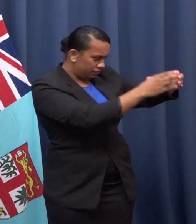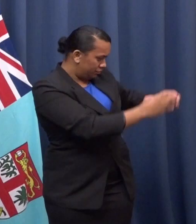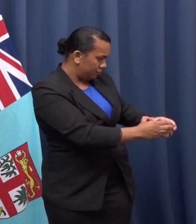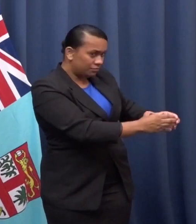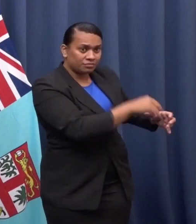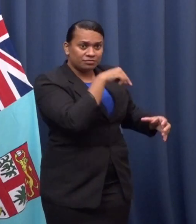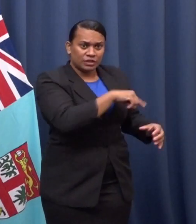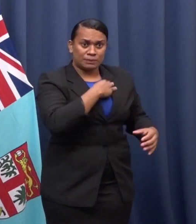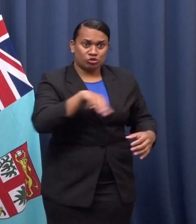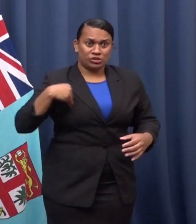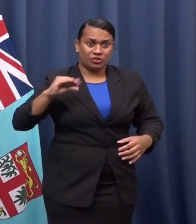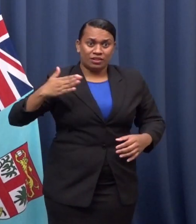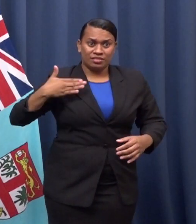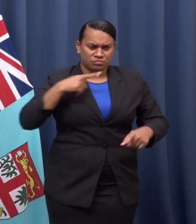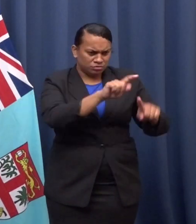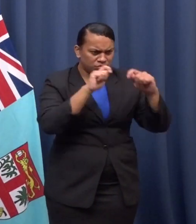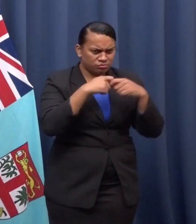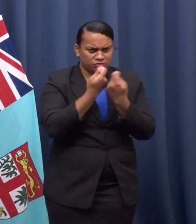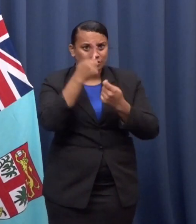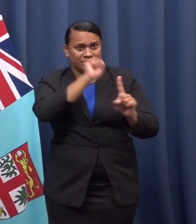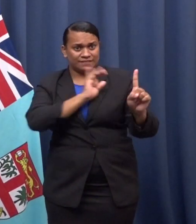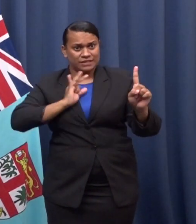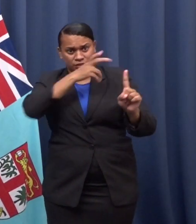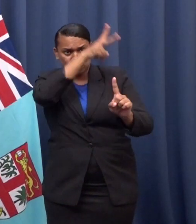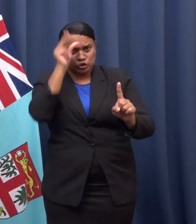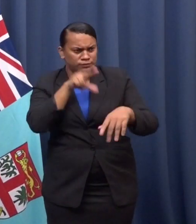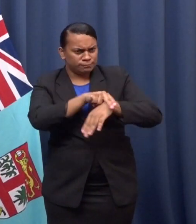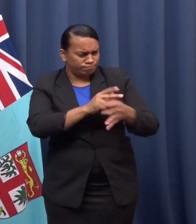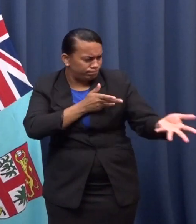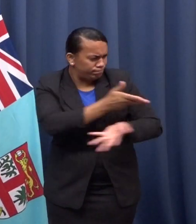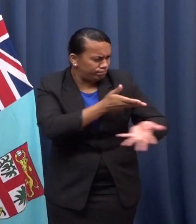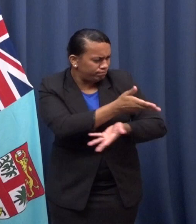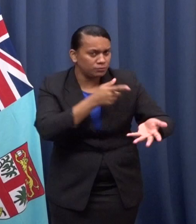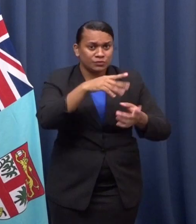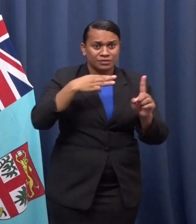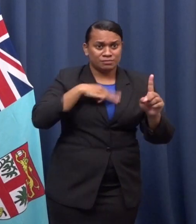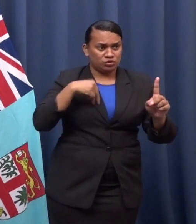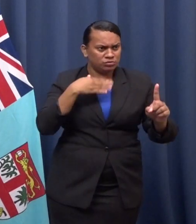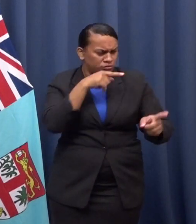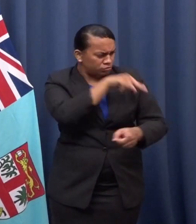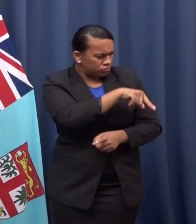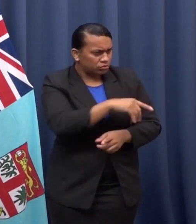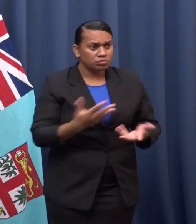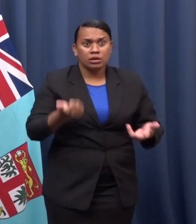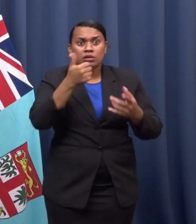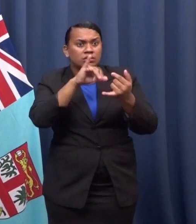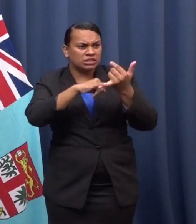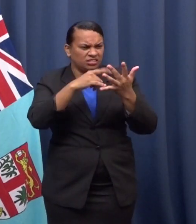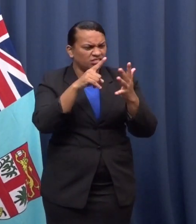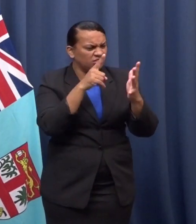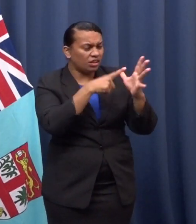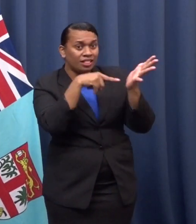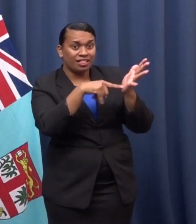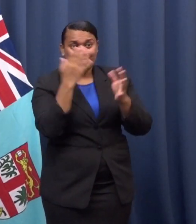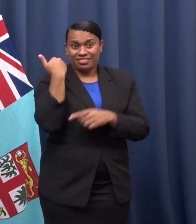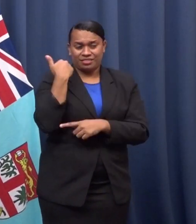Health team at Nandi Hospital. So of course, this baby developed symptoms on Saturday while he was admitted in